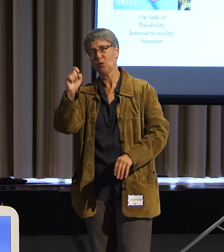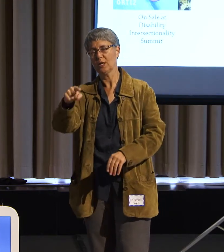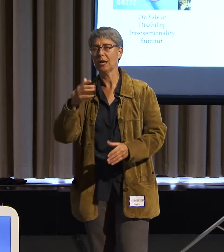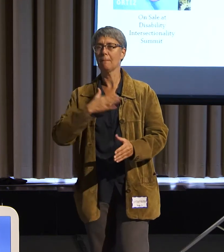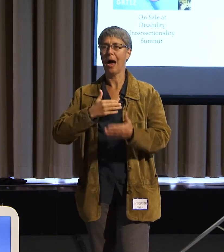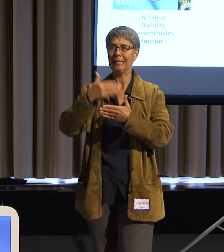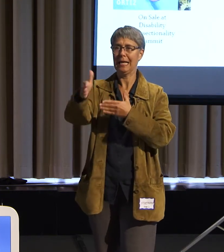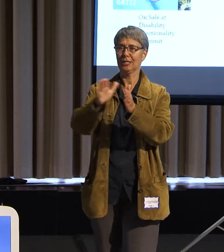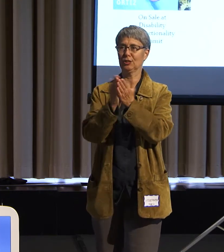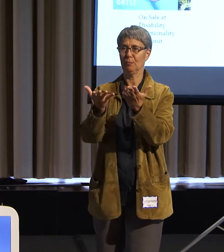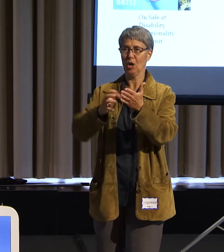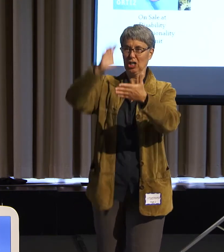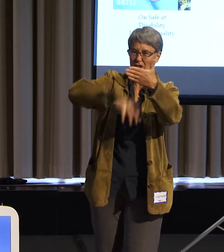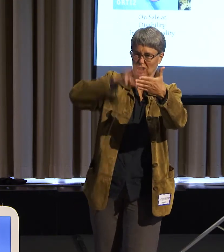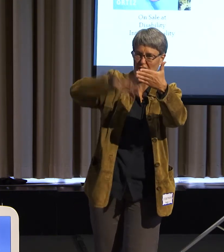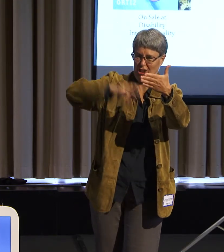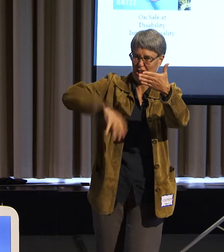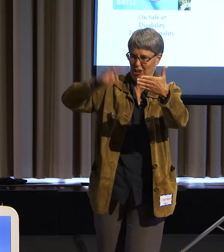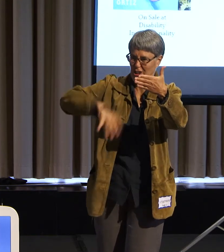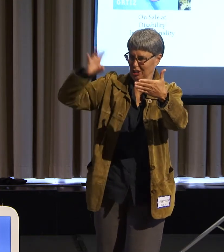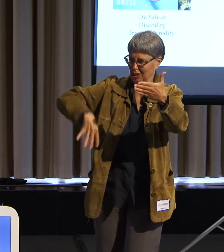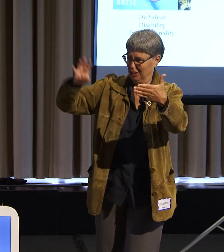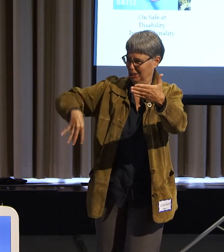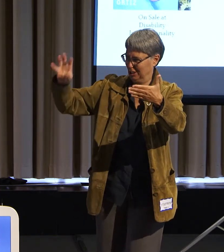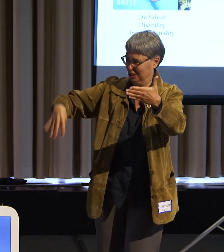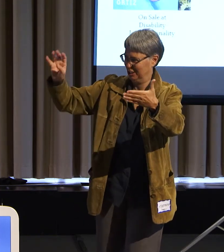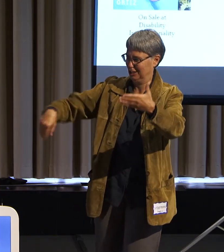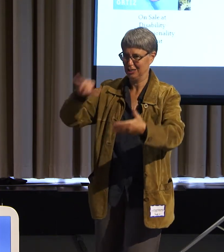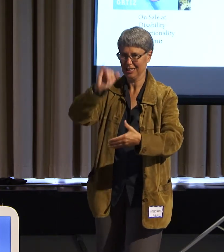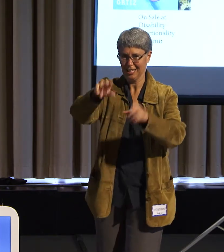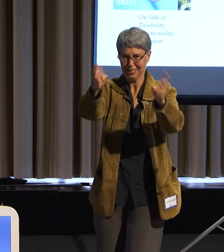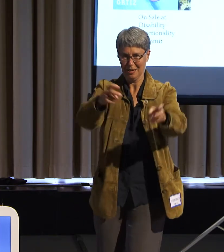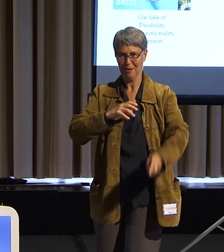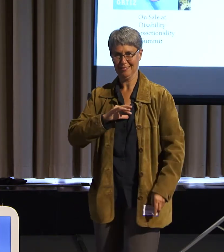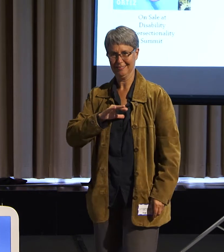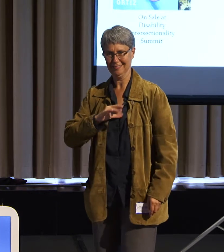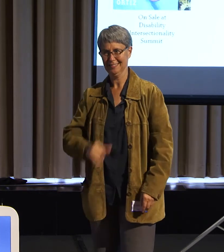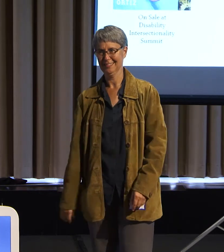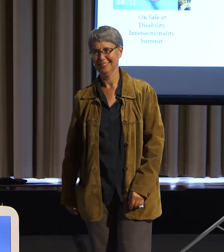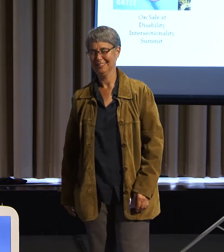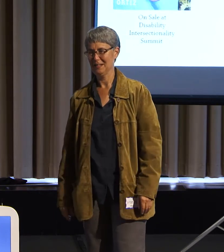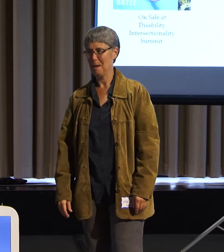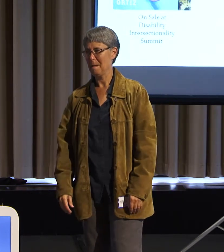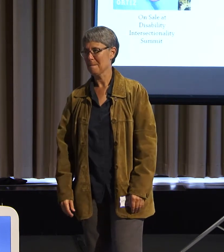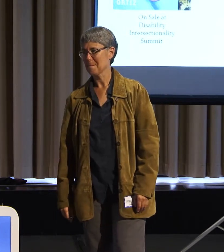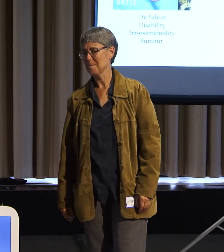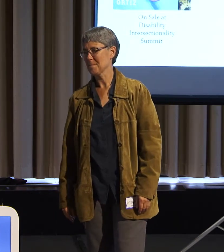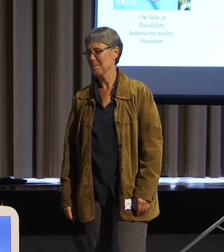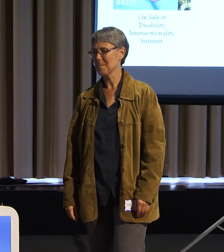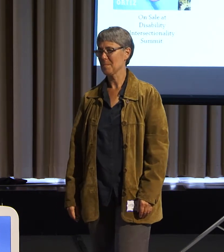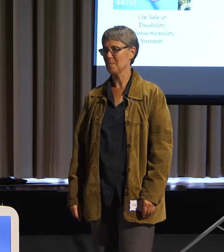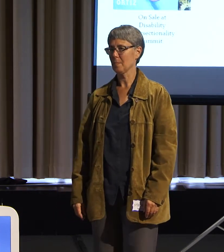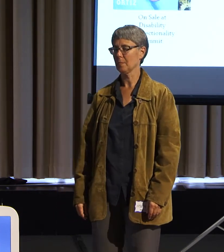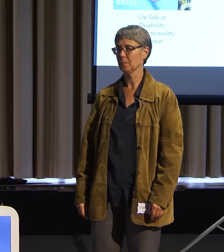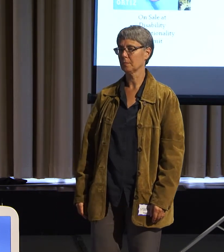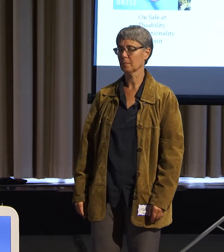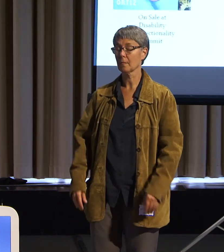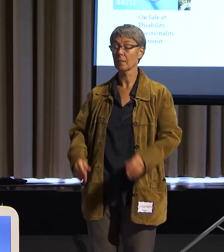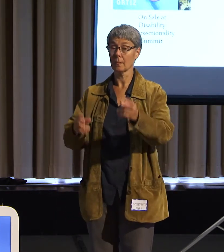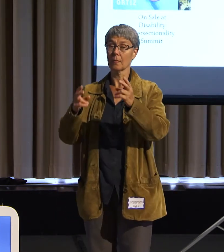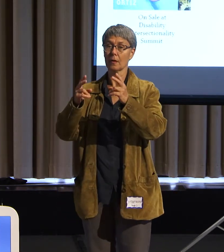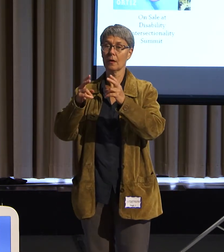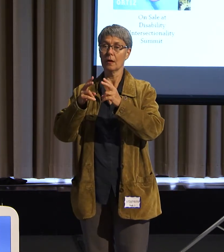And I was really intrigued by your discernment process, and I'm having